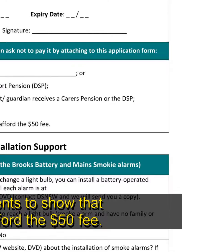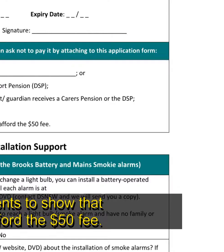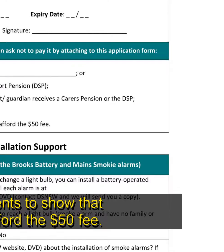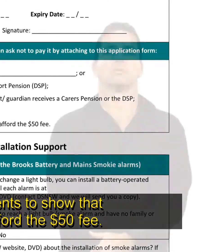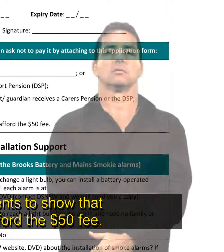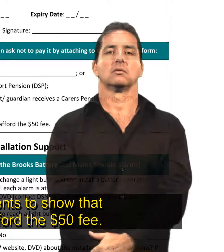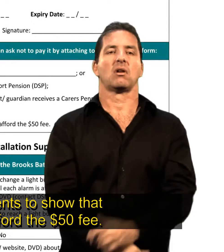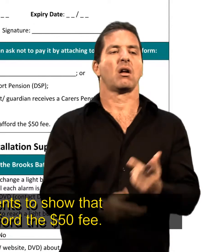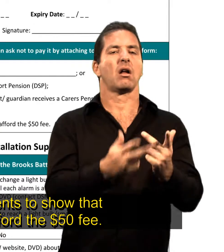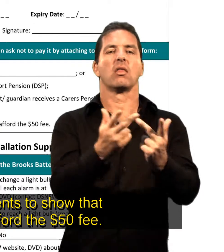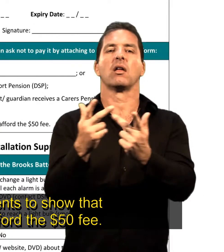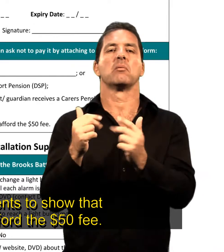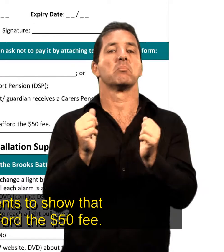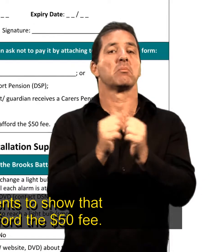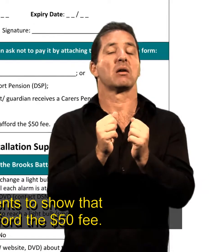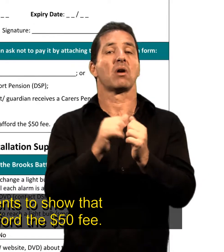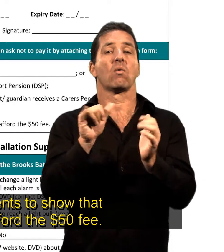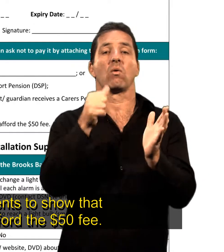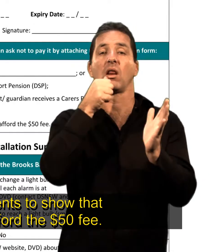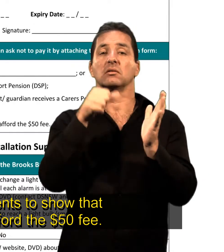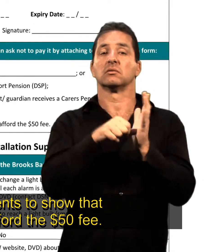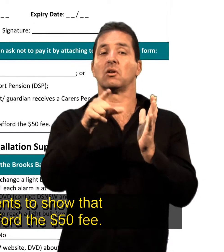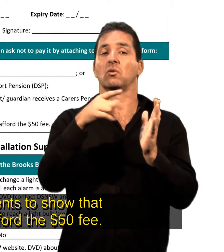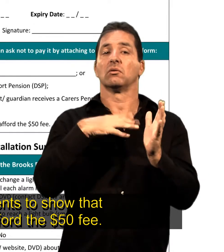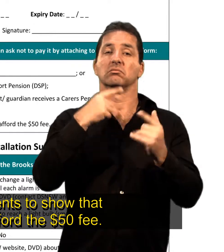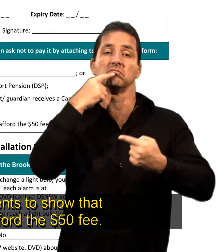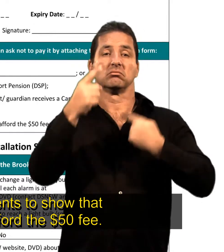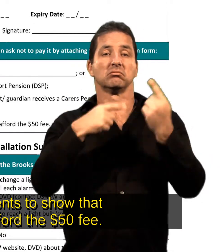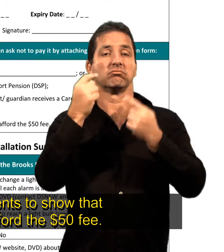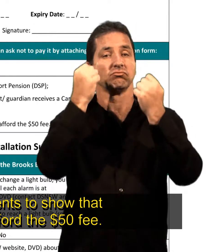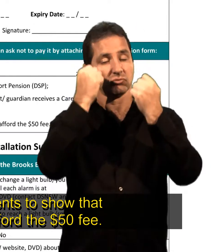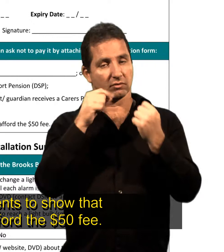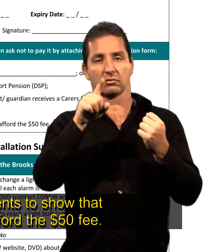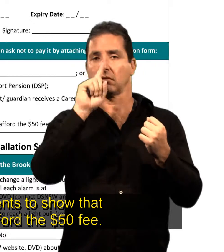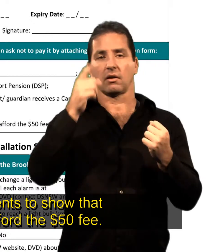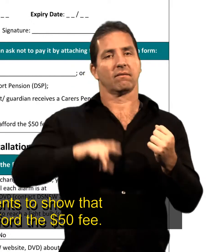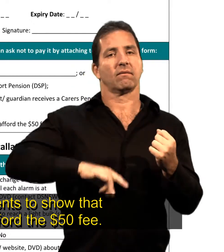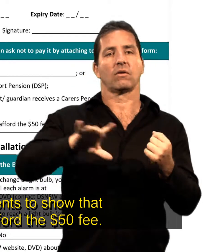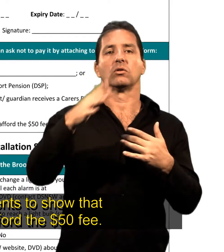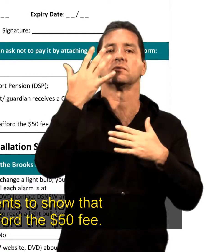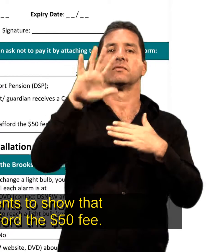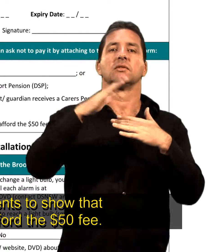or other documents to show that you cannot afford the $50 fee.